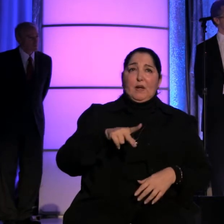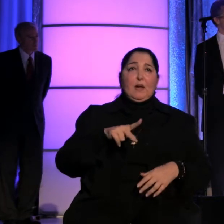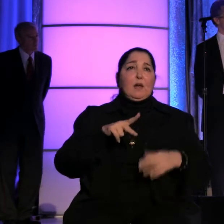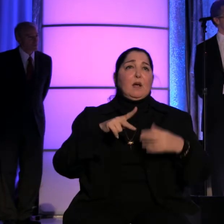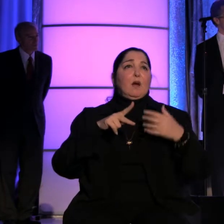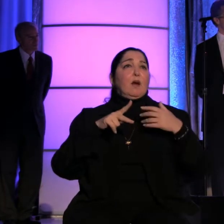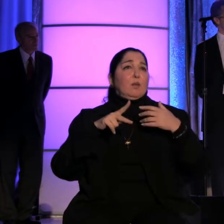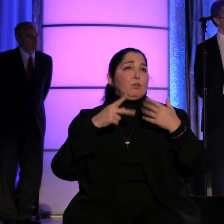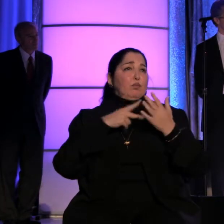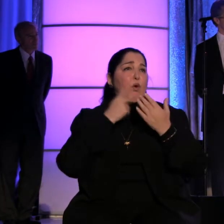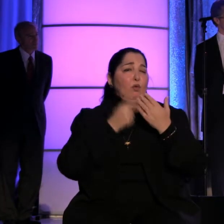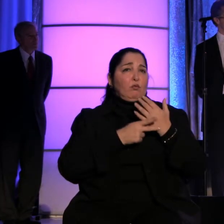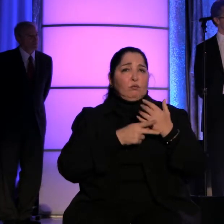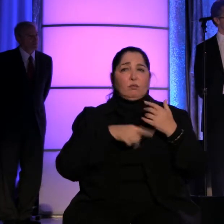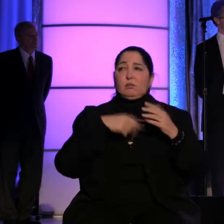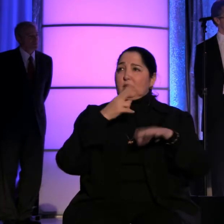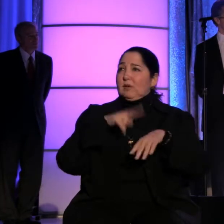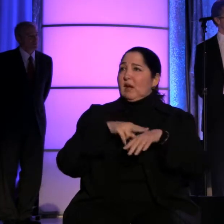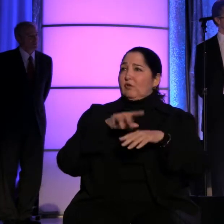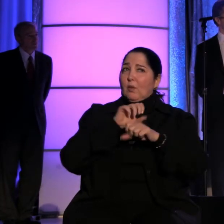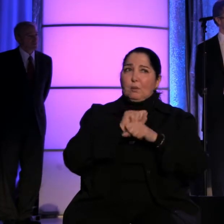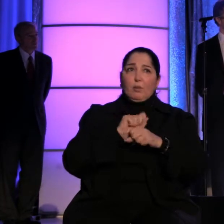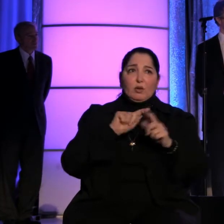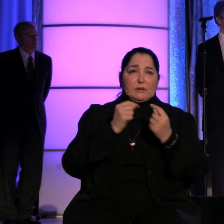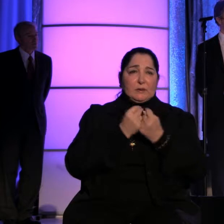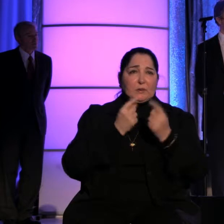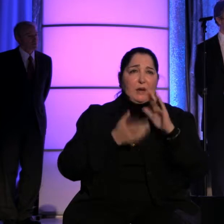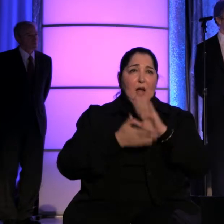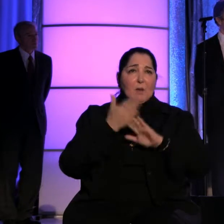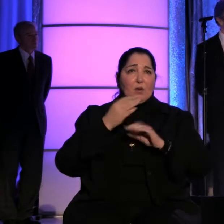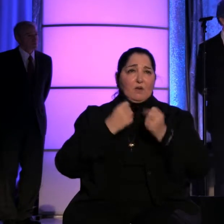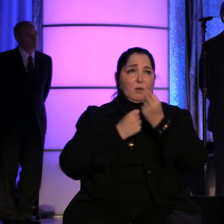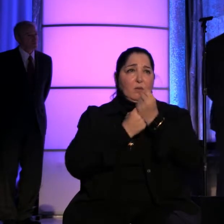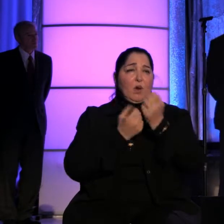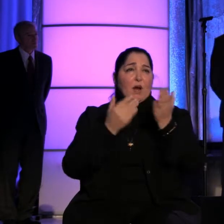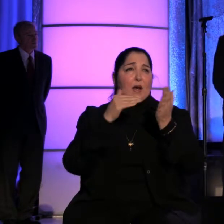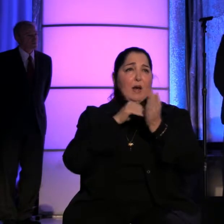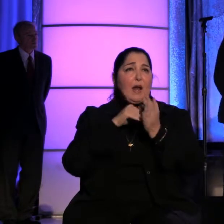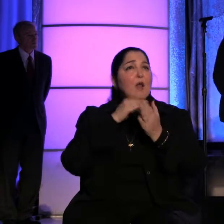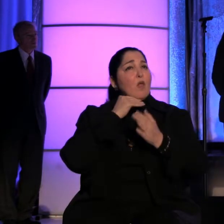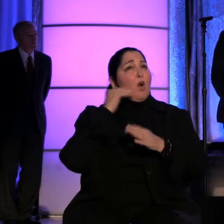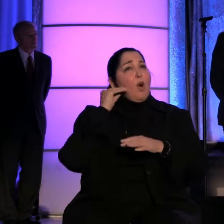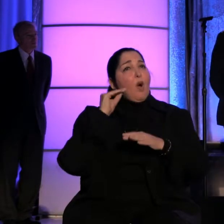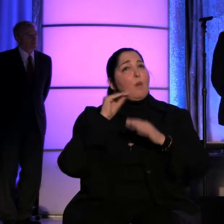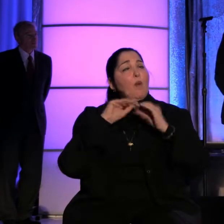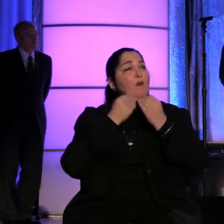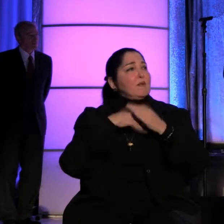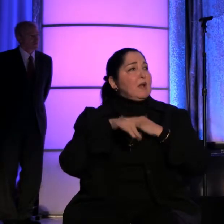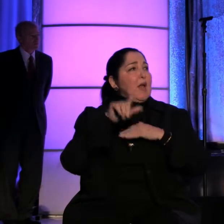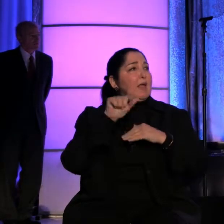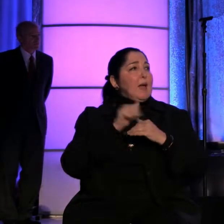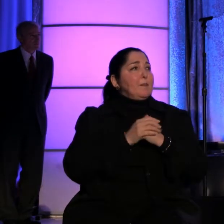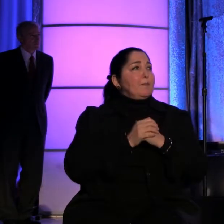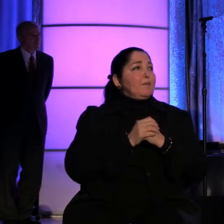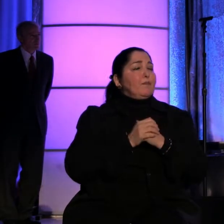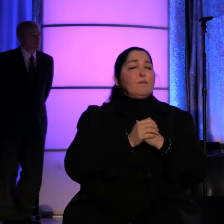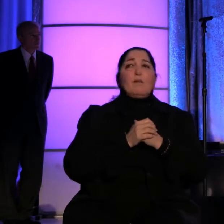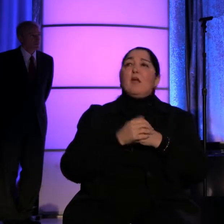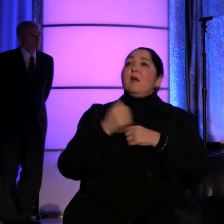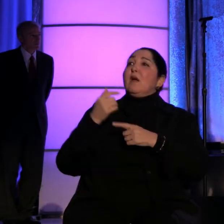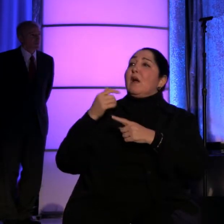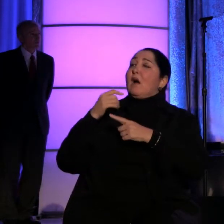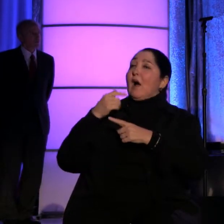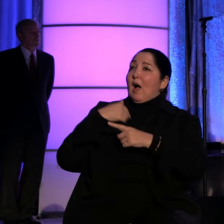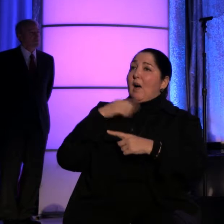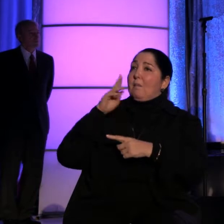and then national booking teams and operating support, again, back at the home office in Los Angeles. As Ron said, I'm Ben. I'm